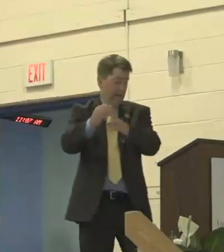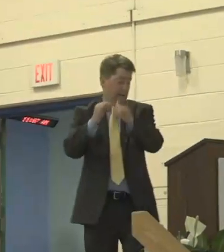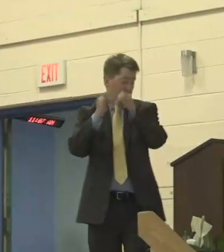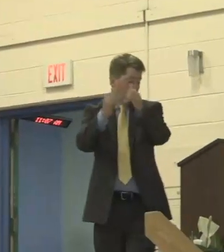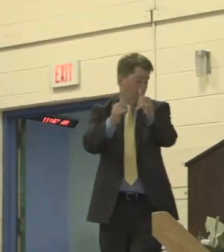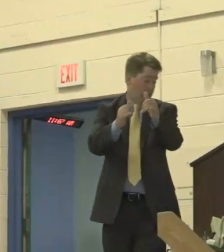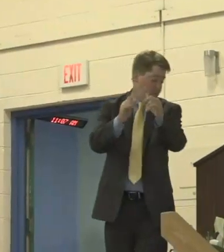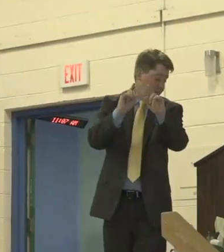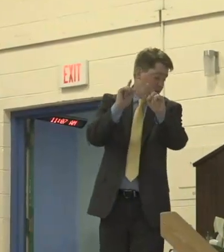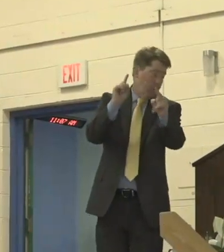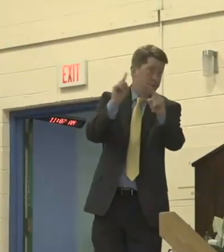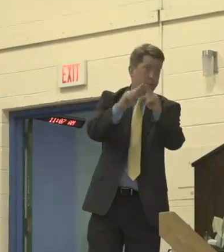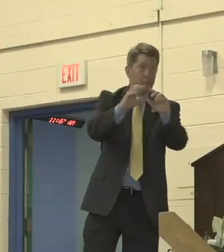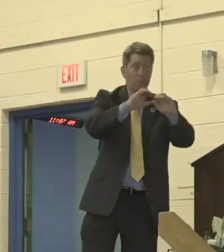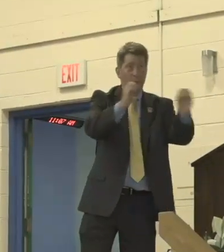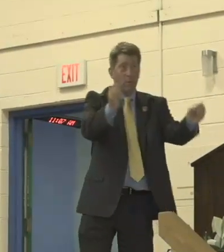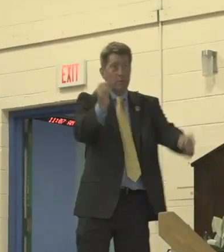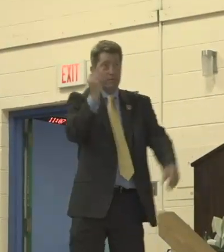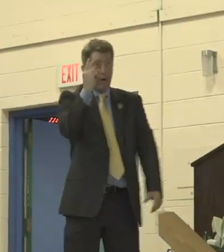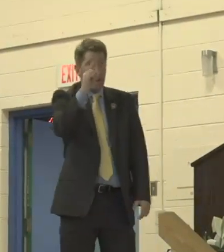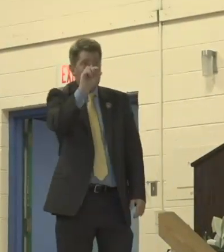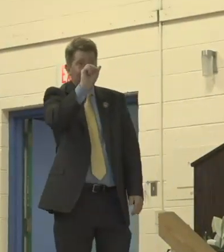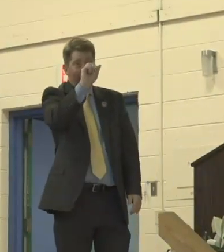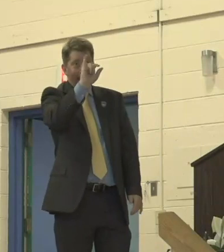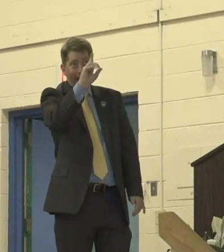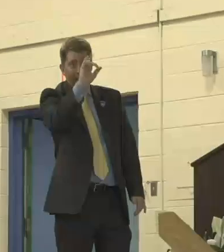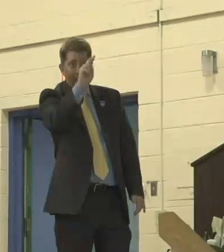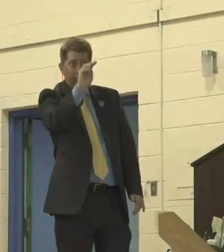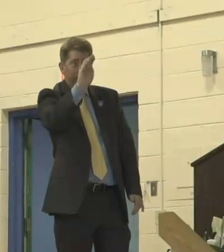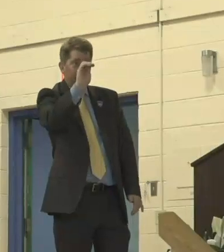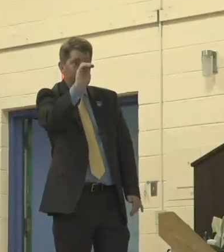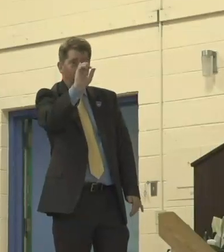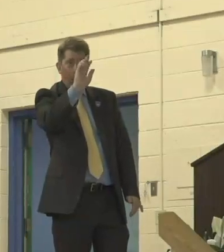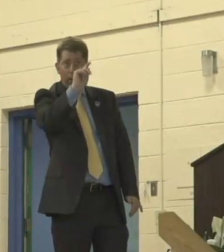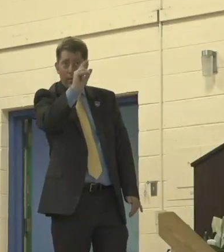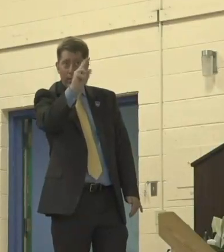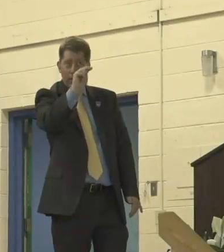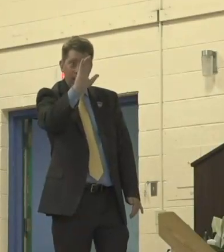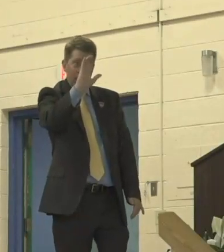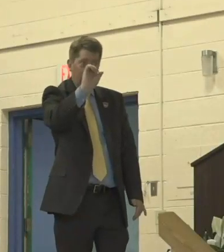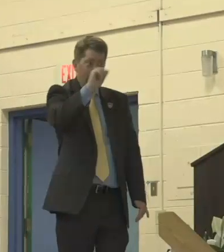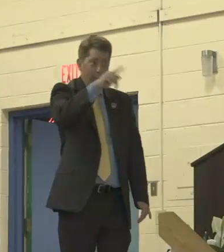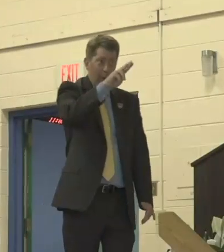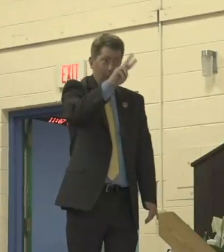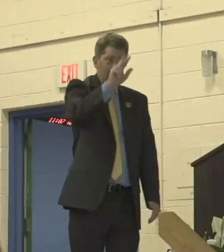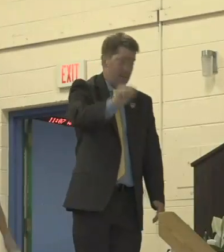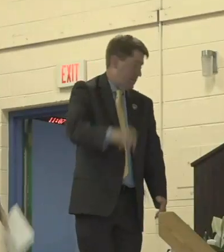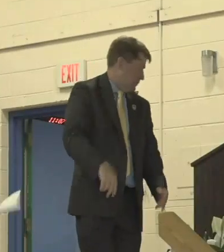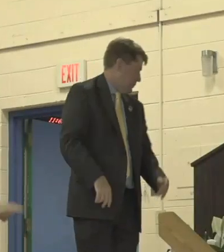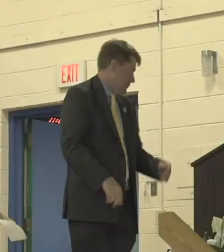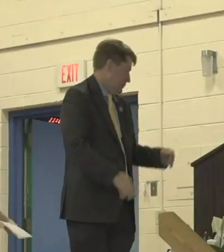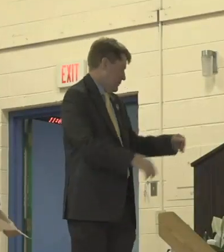The next award goes to, no surprise, Mr. Aiden Martin